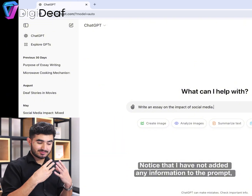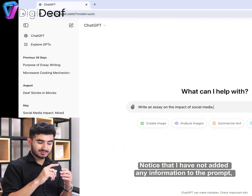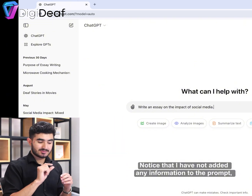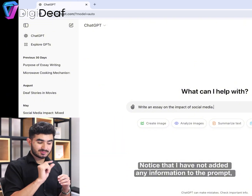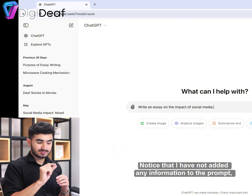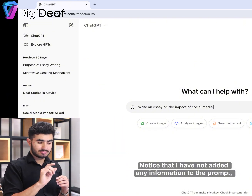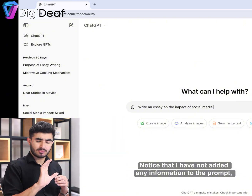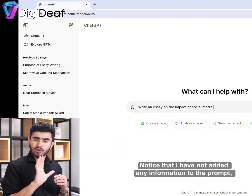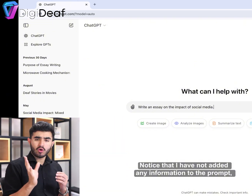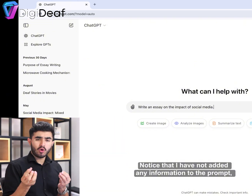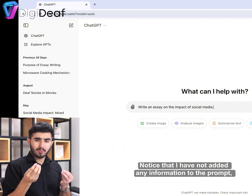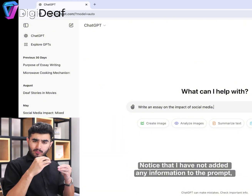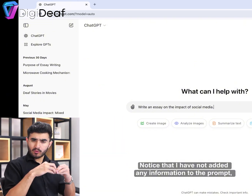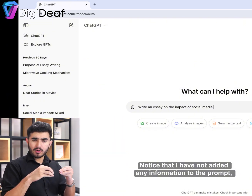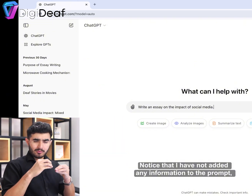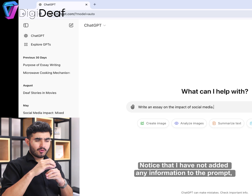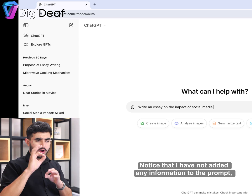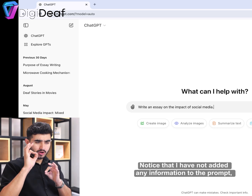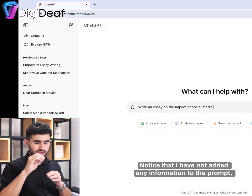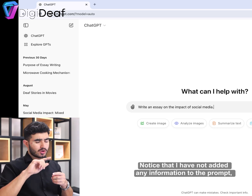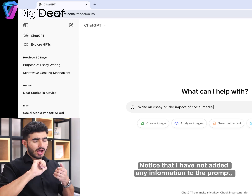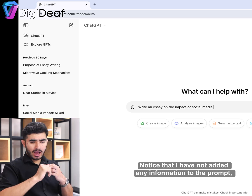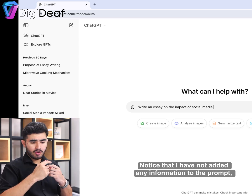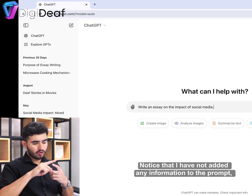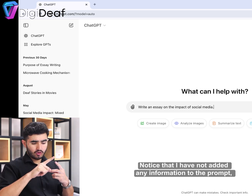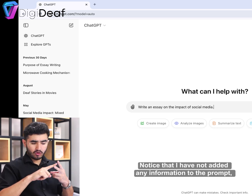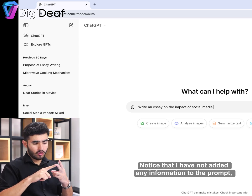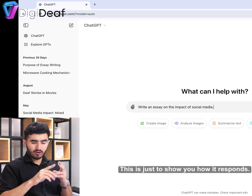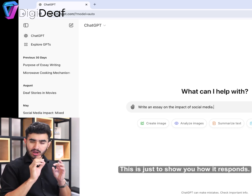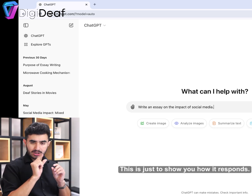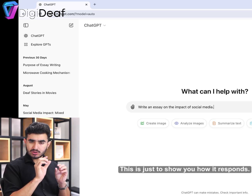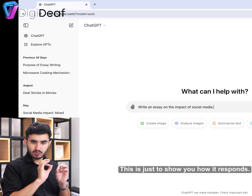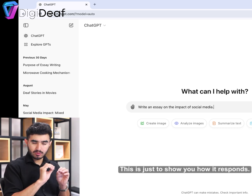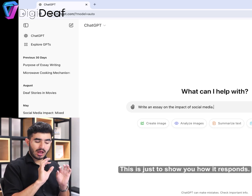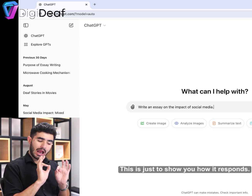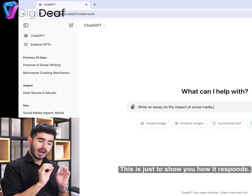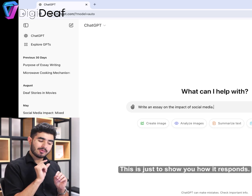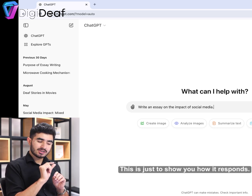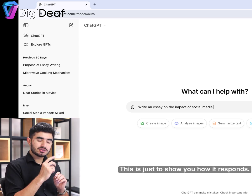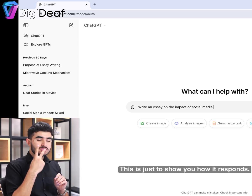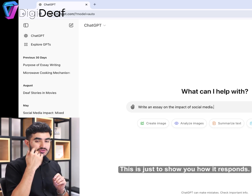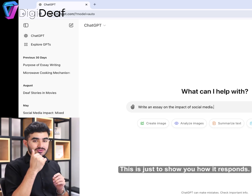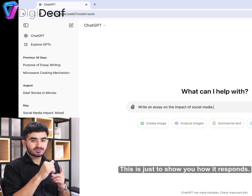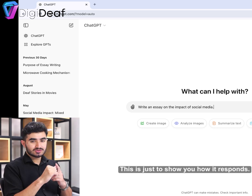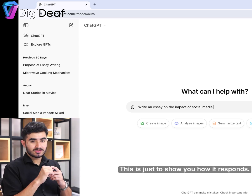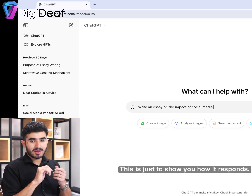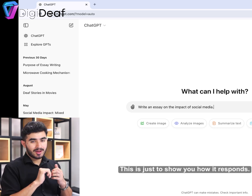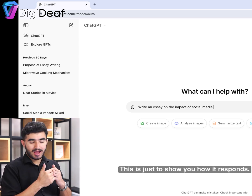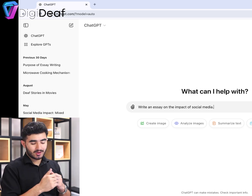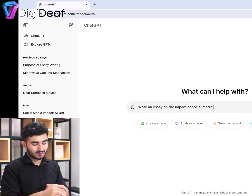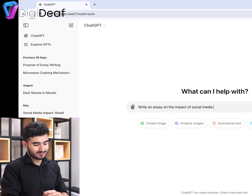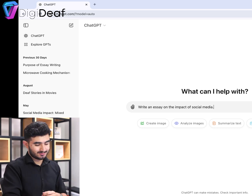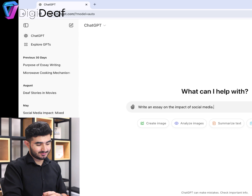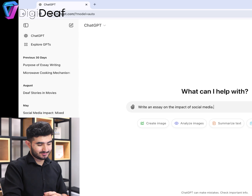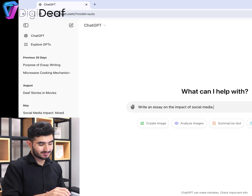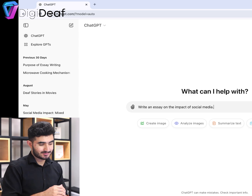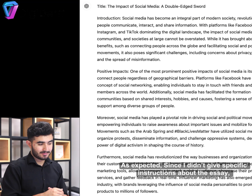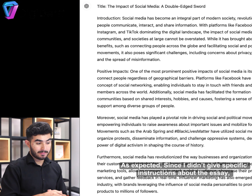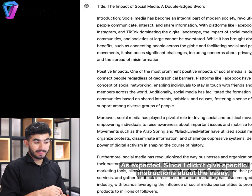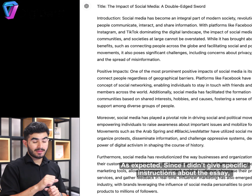Notice that I have not added any information to the prompt. This is just to show you how it responds. As expected,